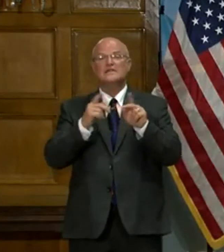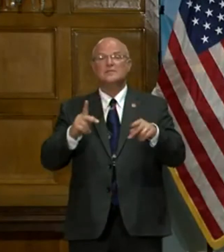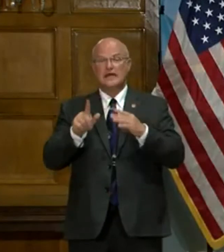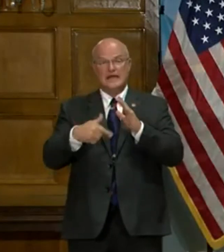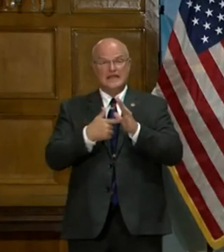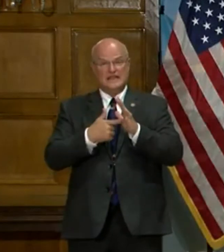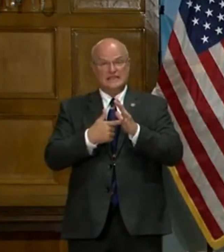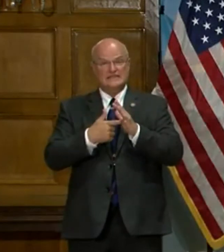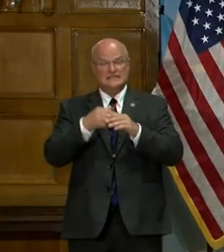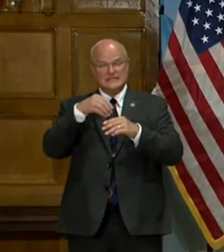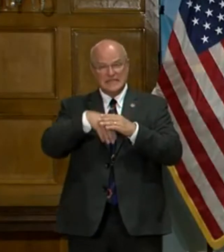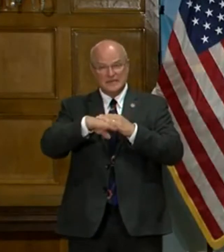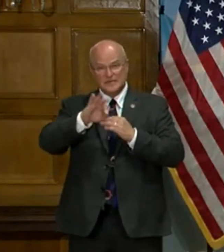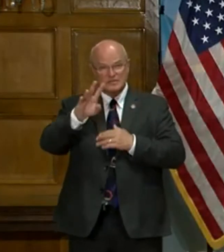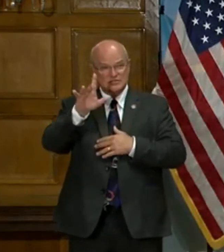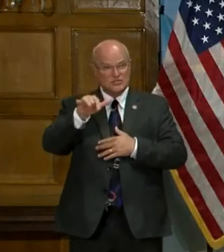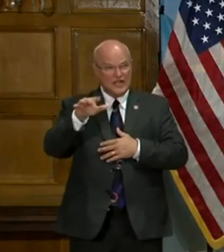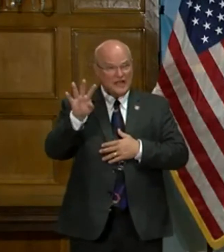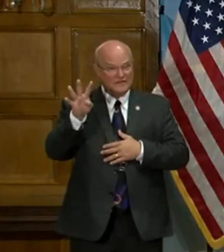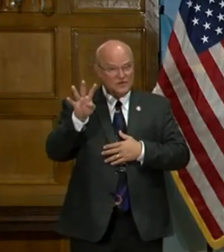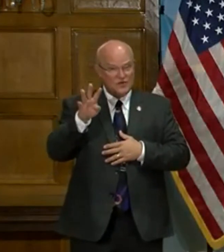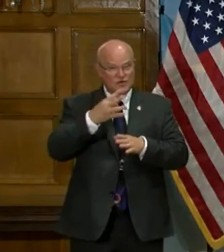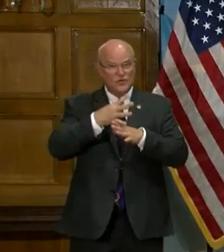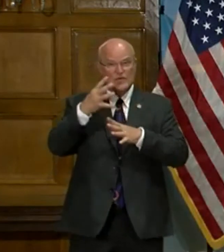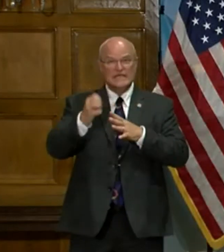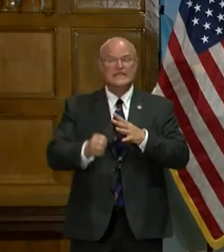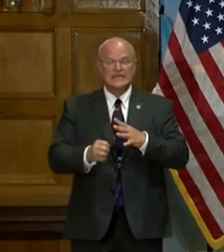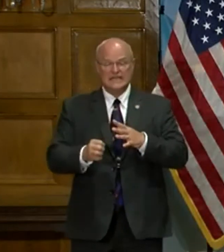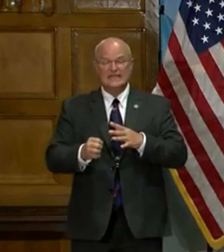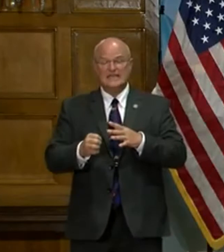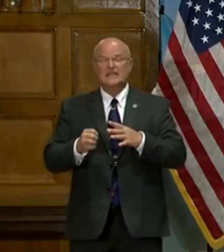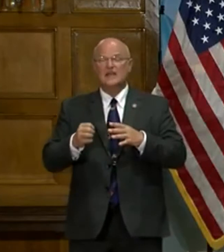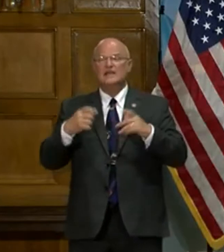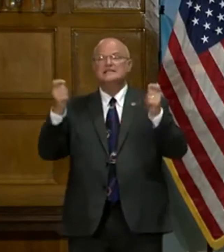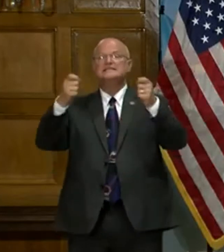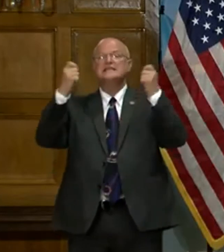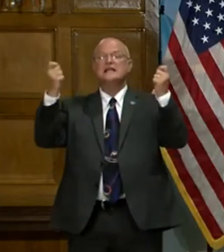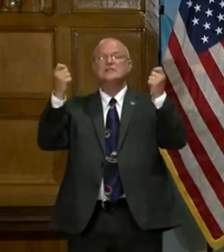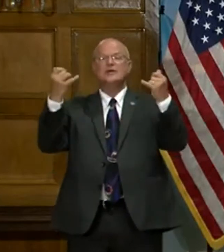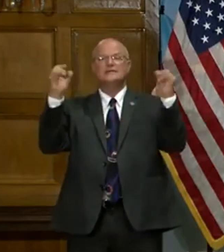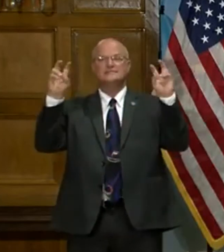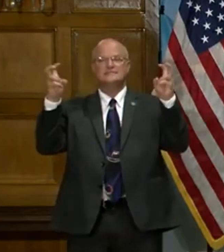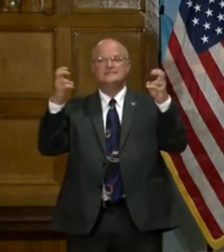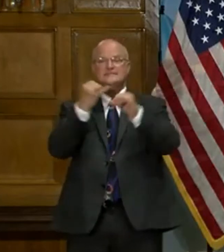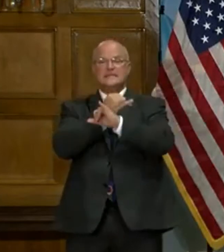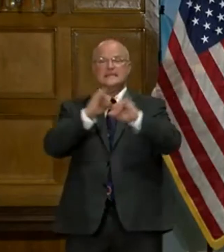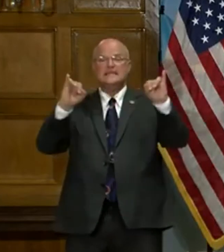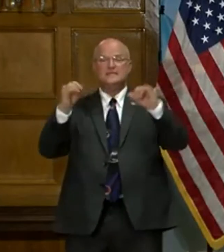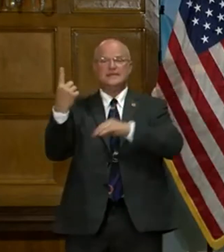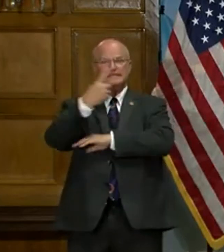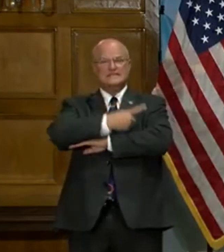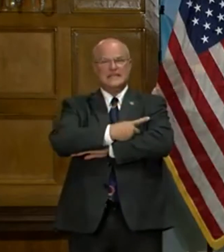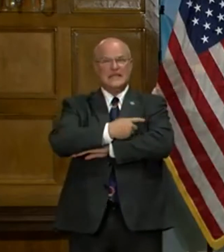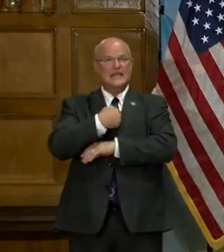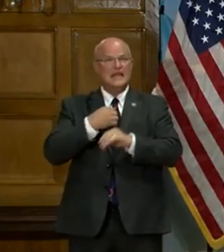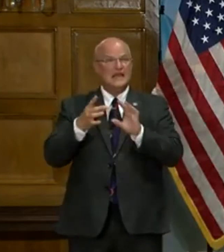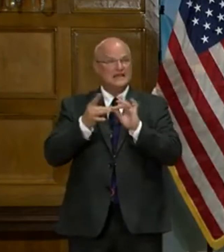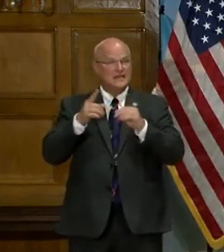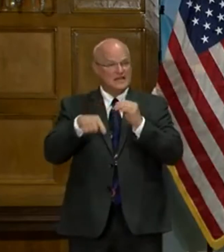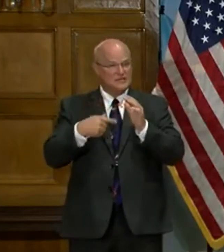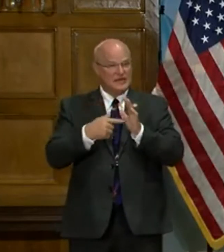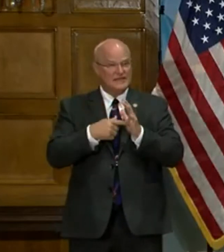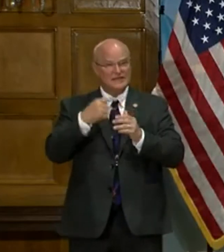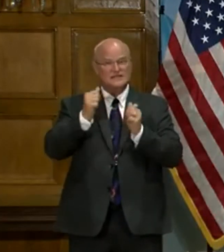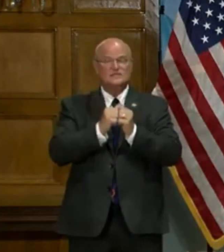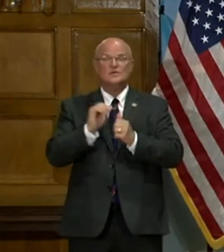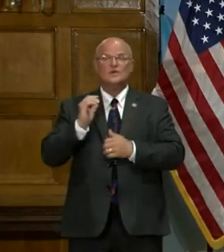This is coming into the July 4th weekend, which we can all celebrate our Independence Day, and I made the mention of this